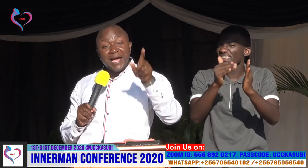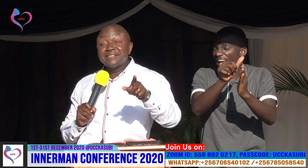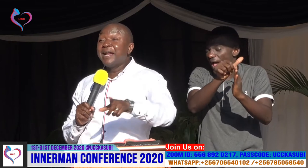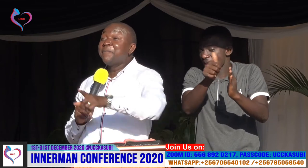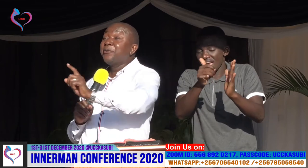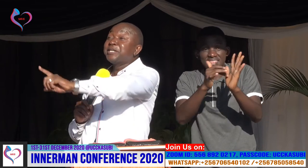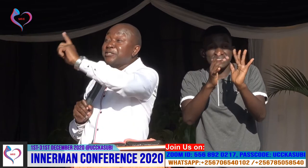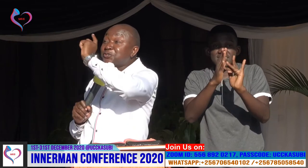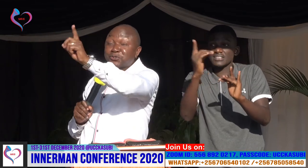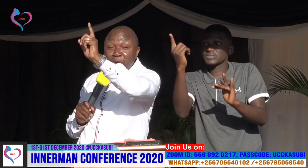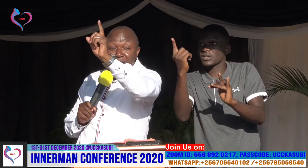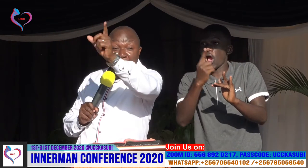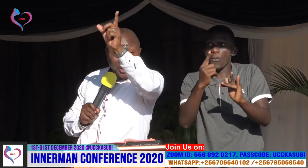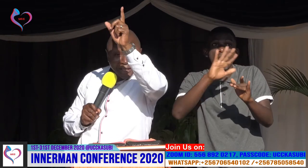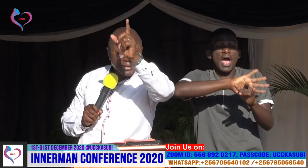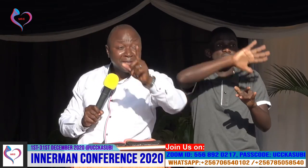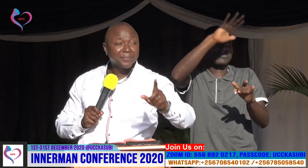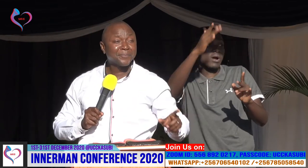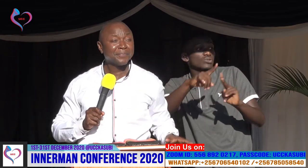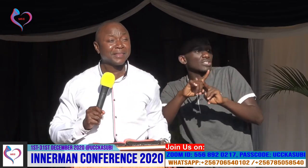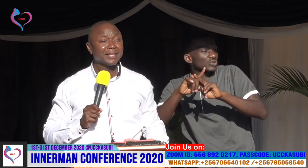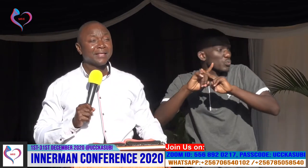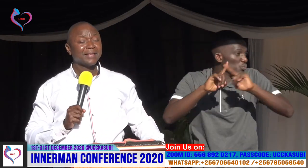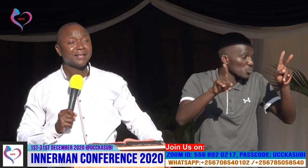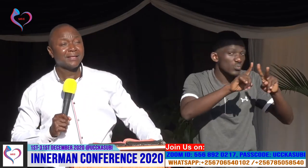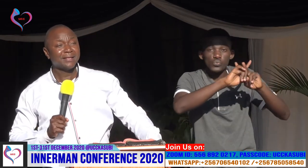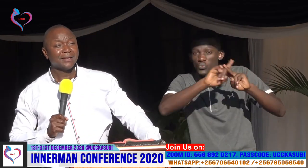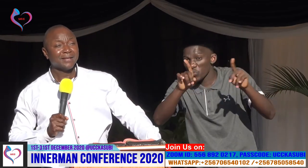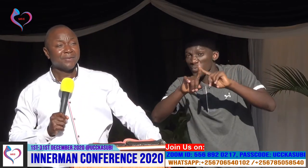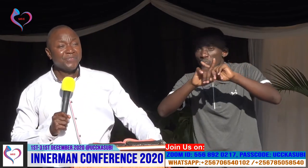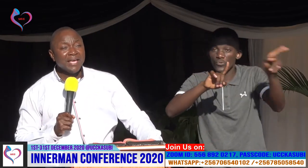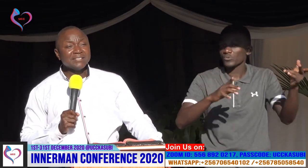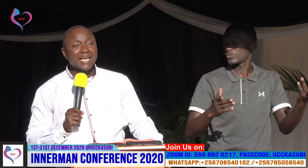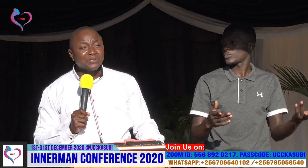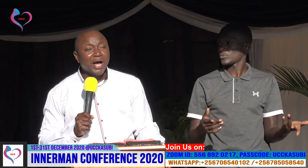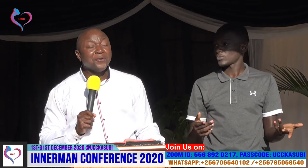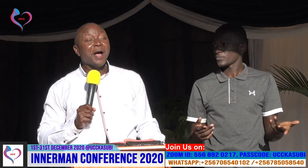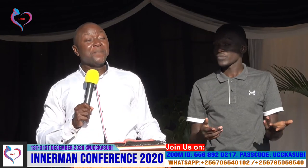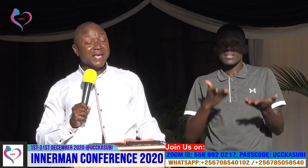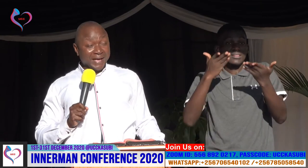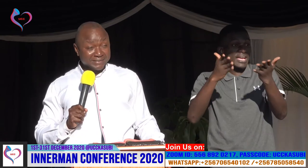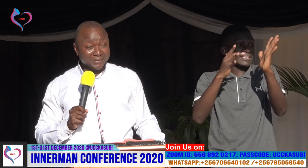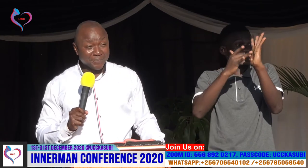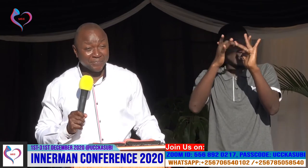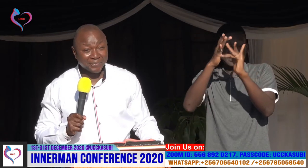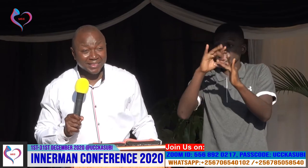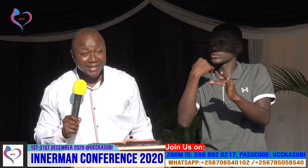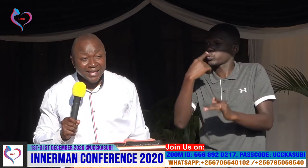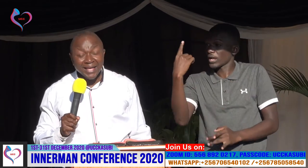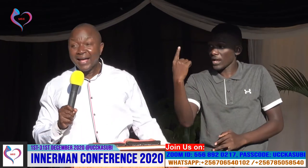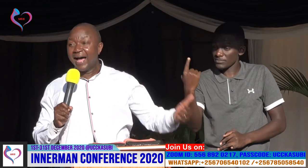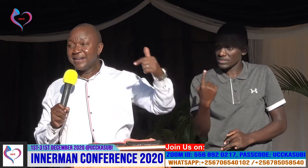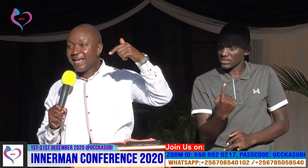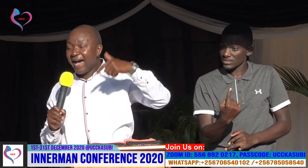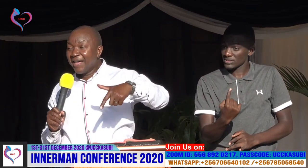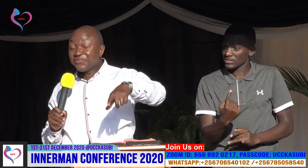who appears and mountains trot away. Waliwo oli alabisibwa nensa zinezisetteza. There is that one who appears. Waliwo